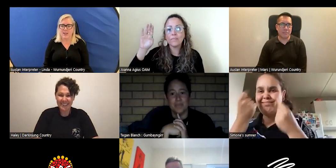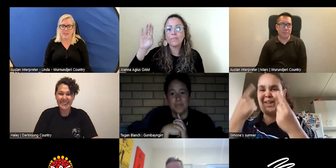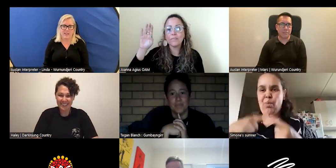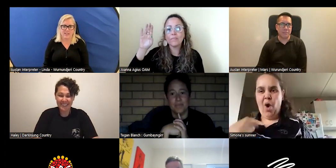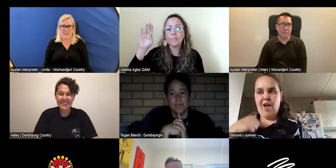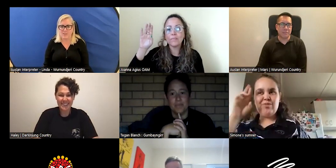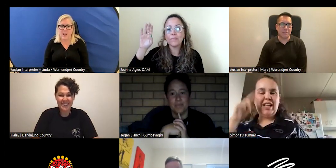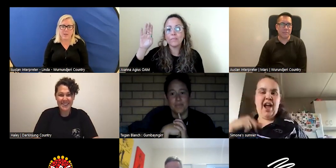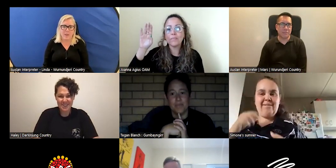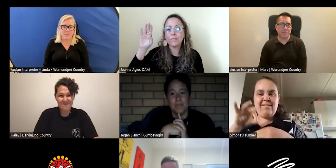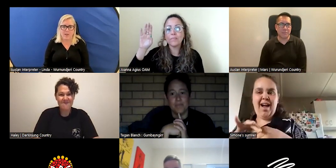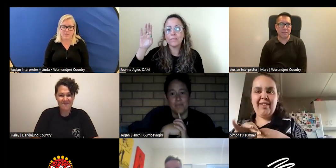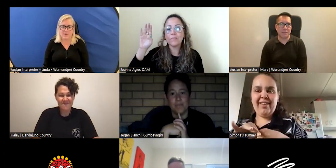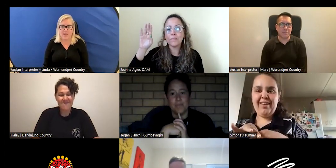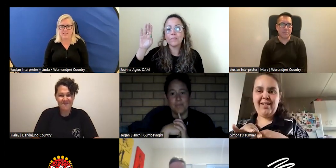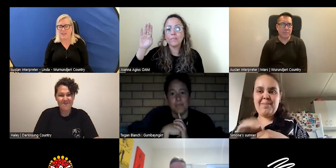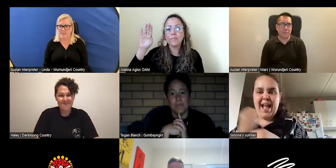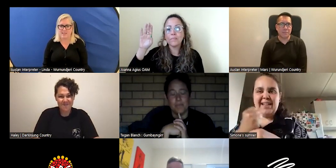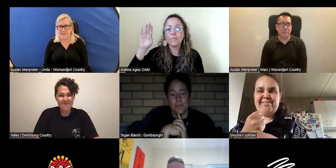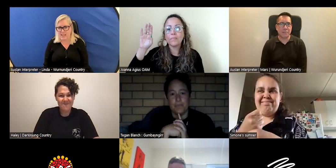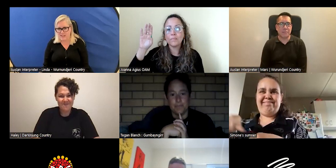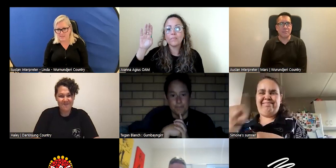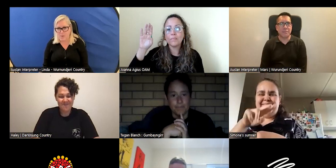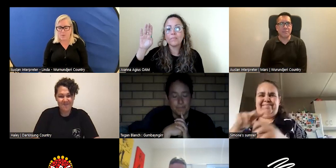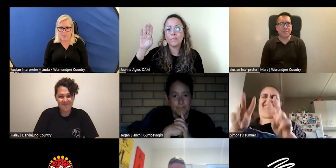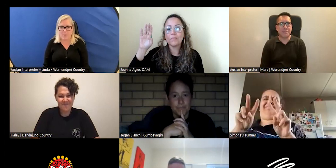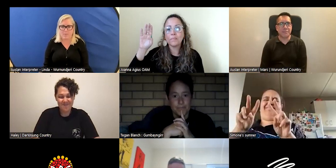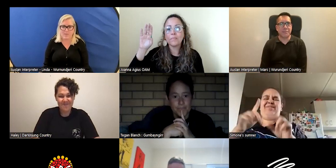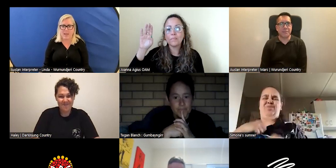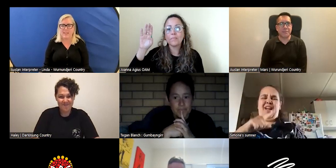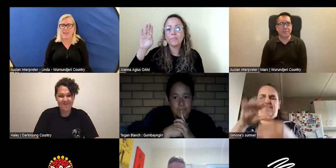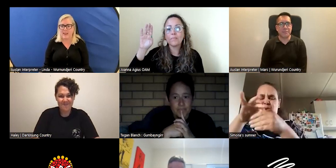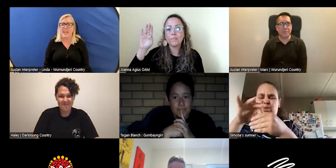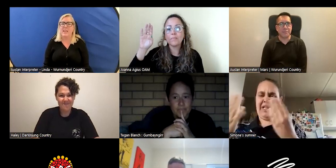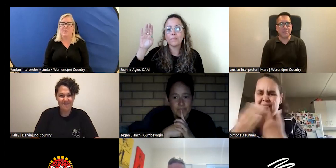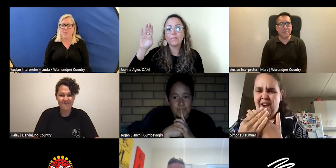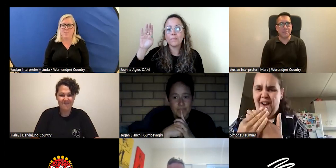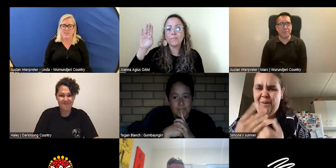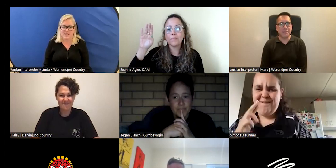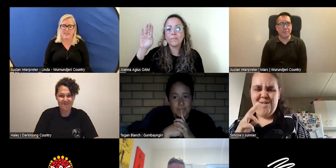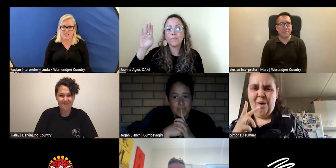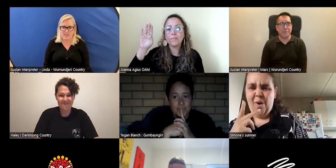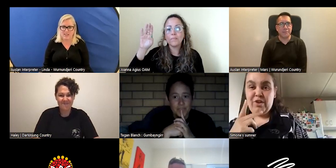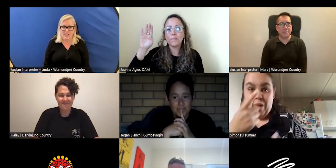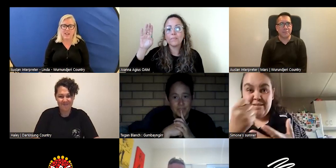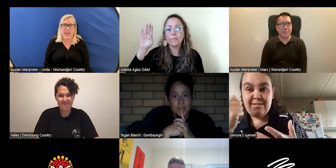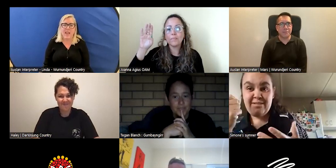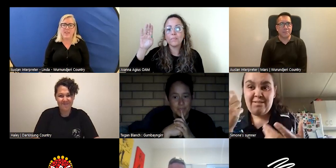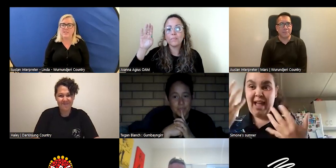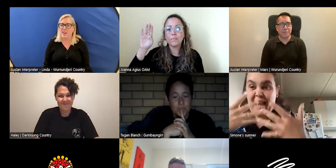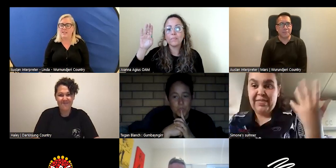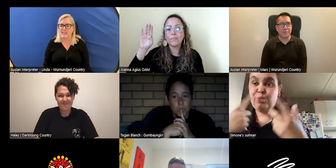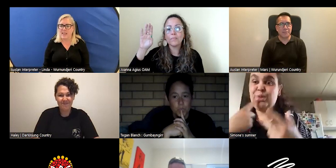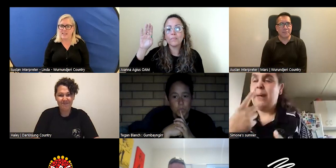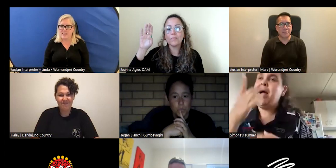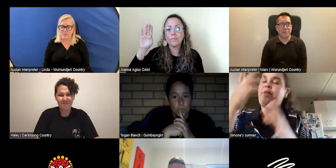not trying to drag people over to our sides in a sense. We want people to make that informed decision. And